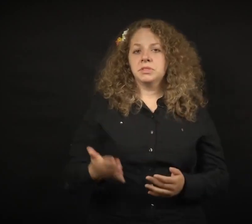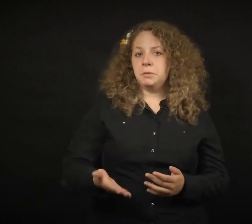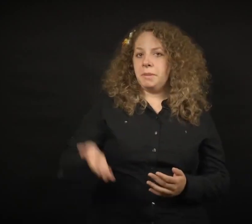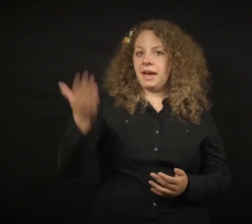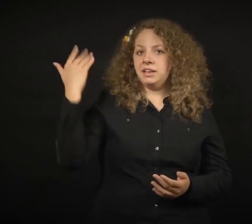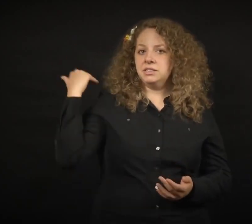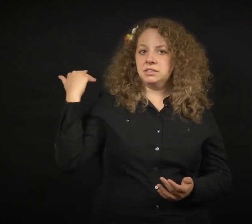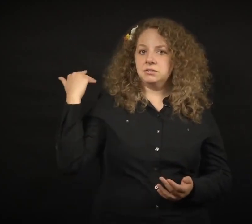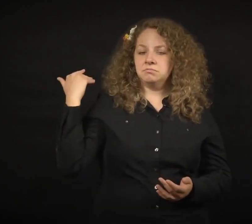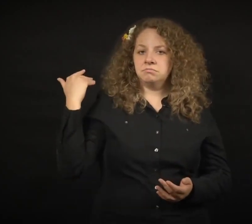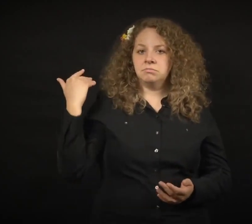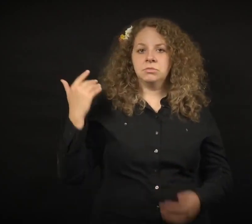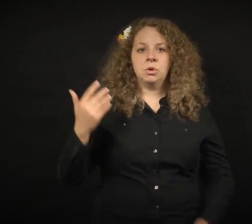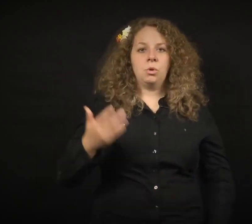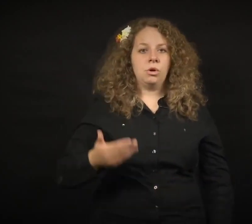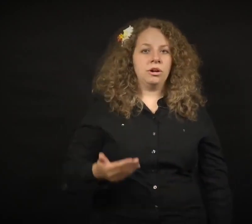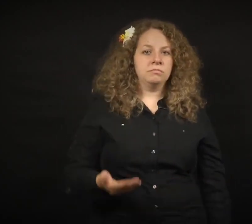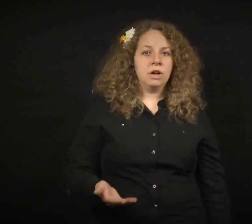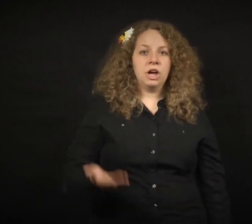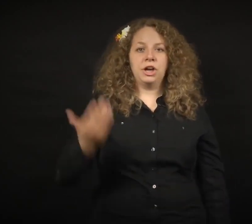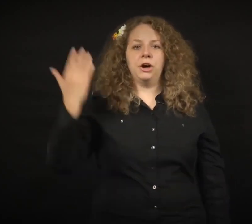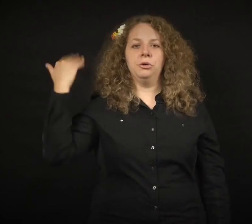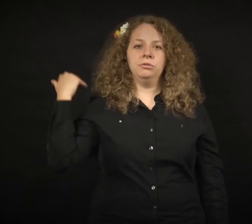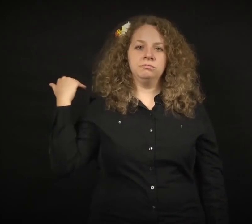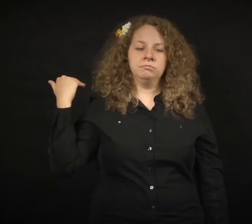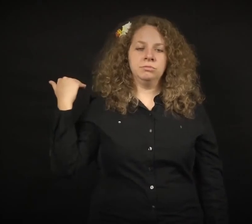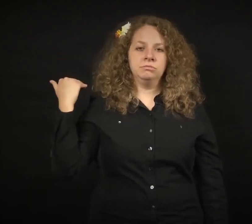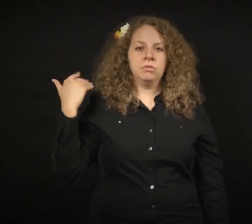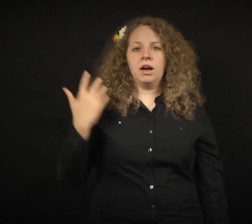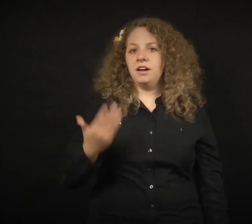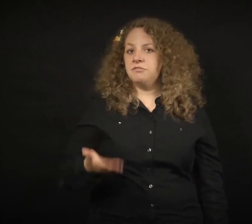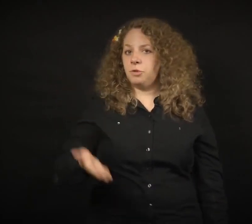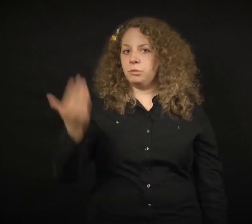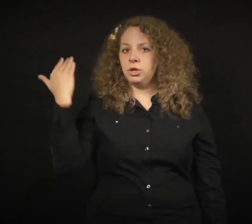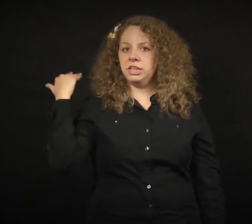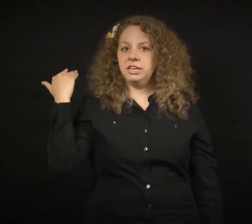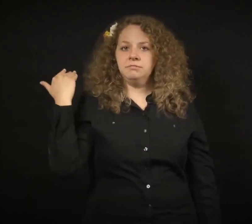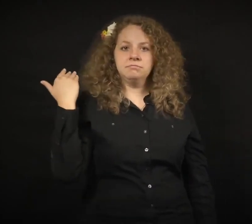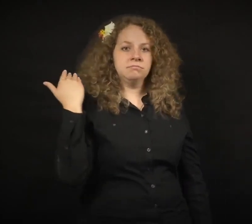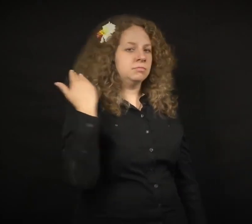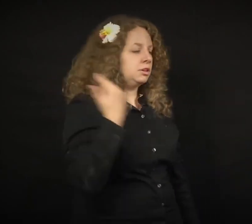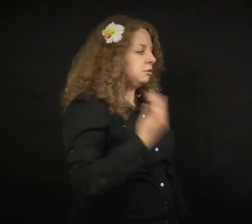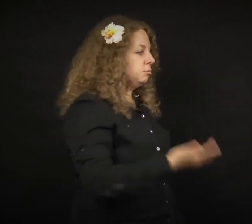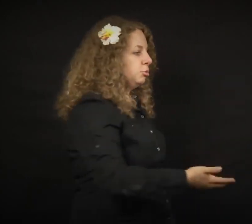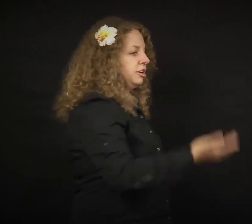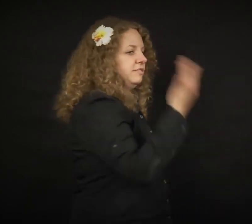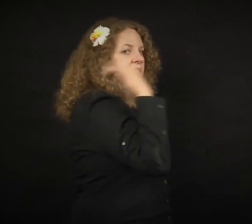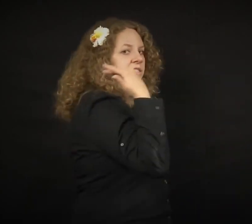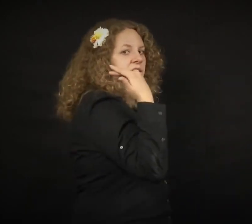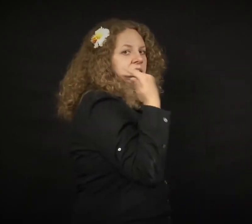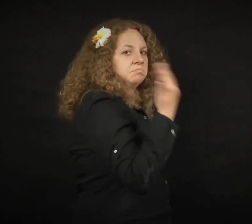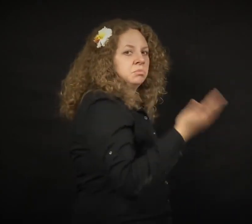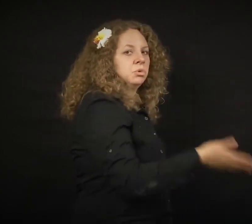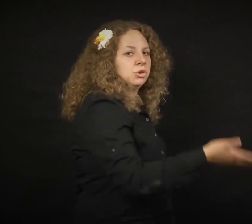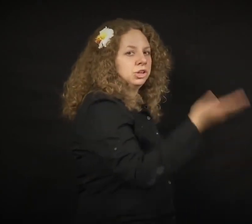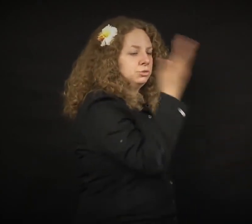The past or ago, formerly, previously, or used